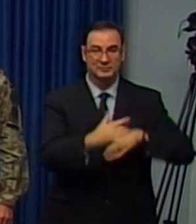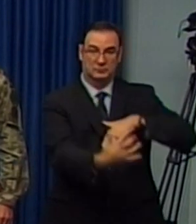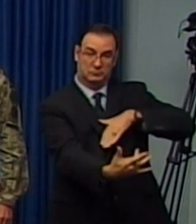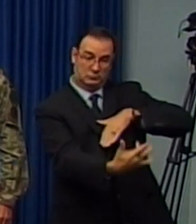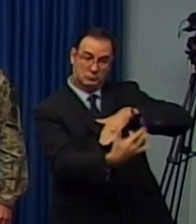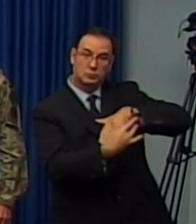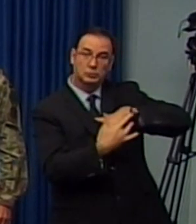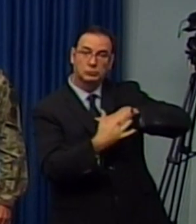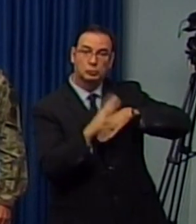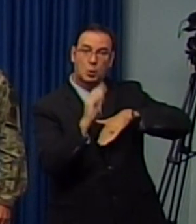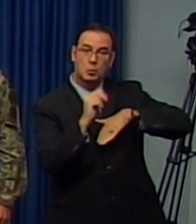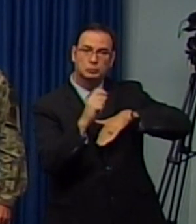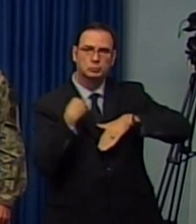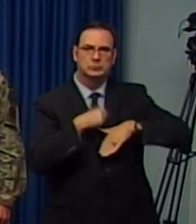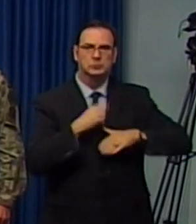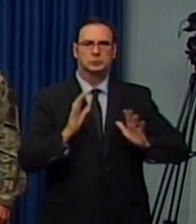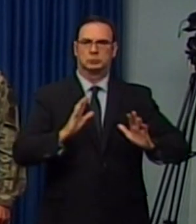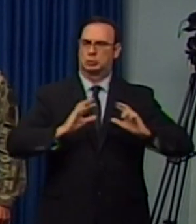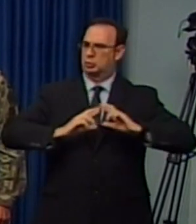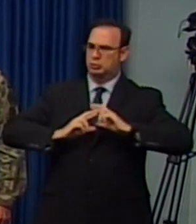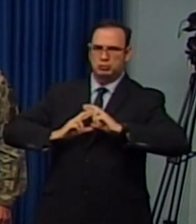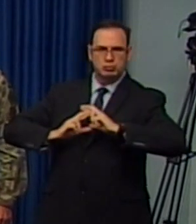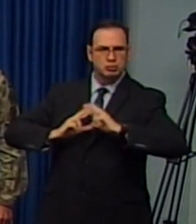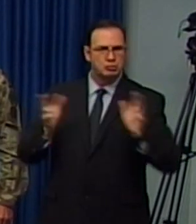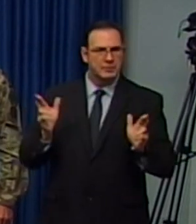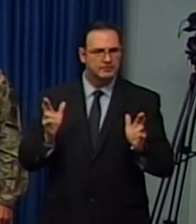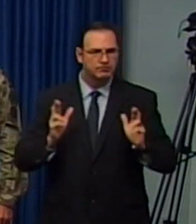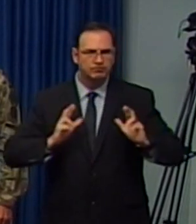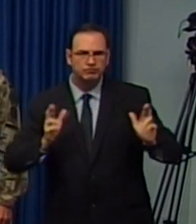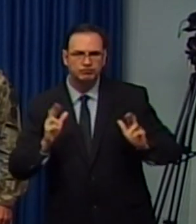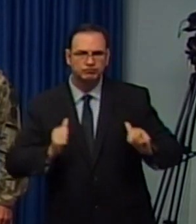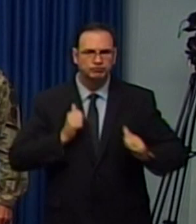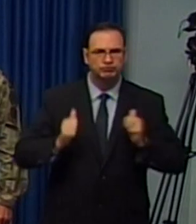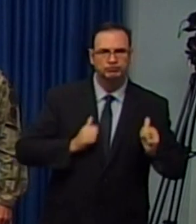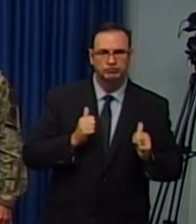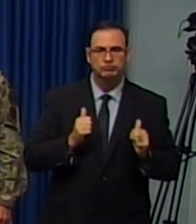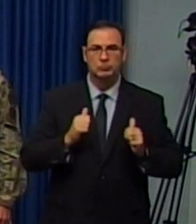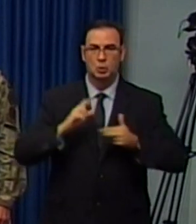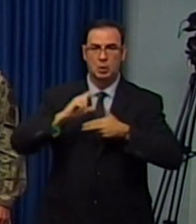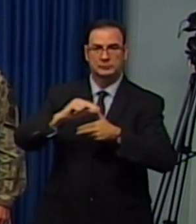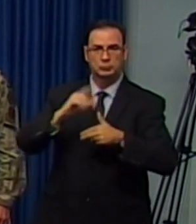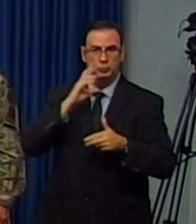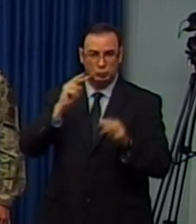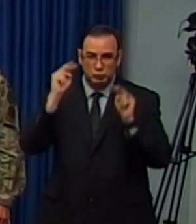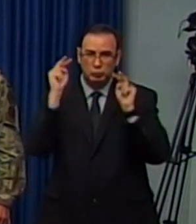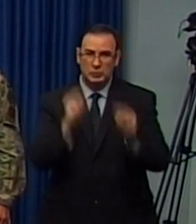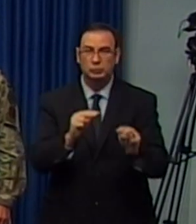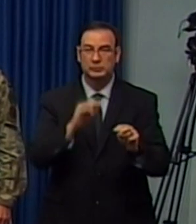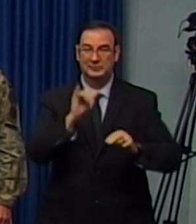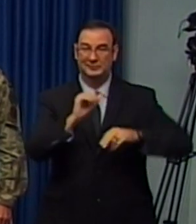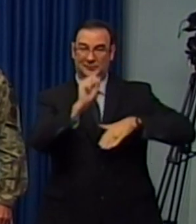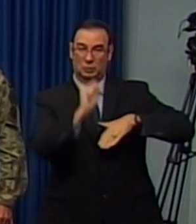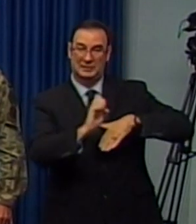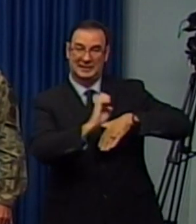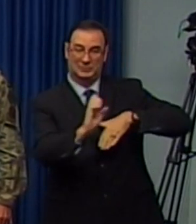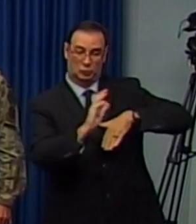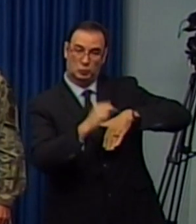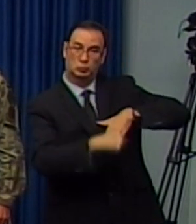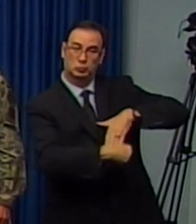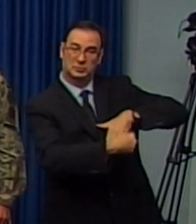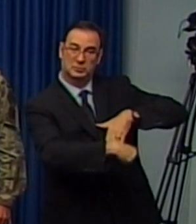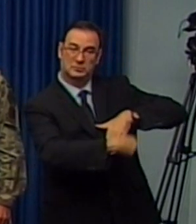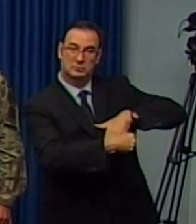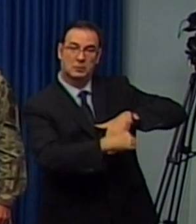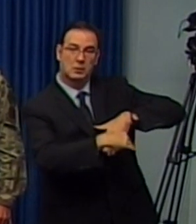got to prepare for that eventuality. A hurricane watch has been issued for the east coast of Florida from north of Deerfield Beach